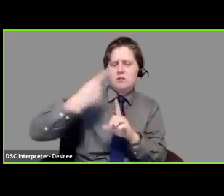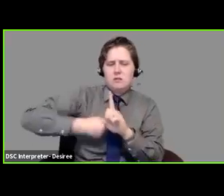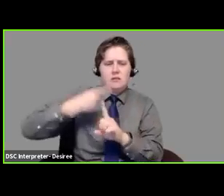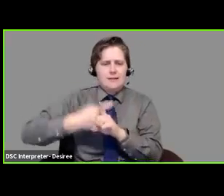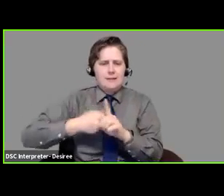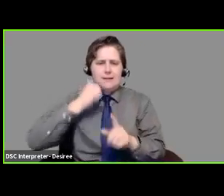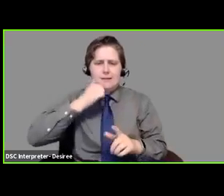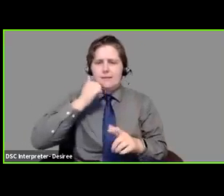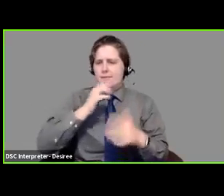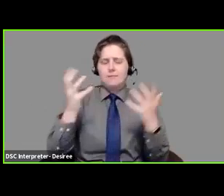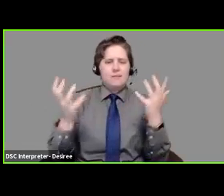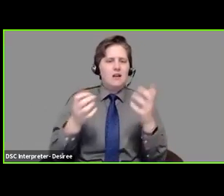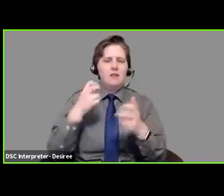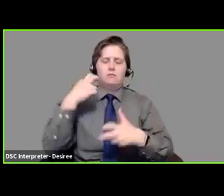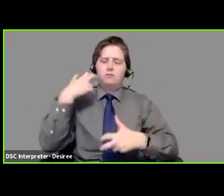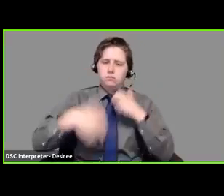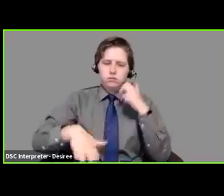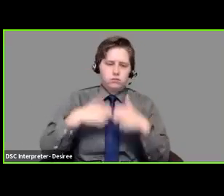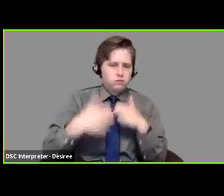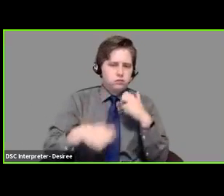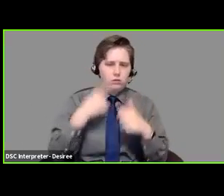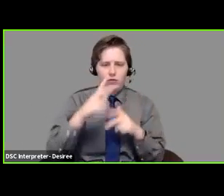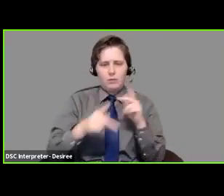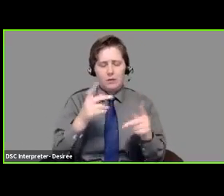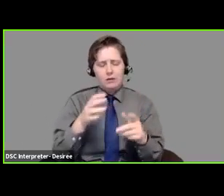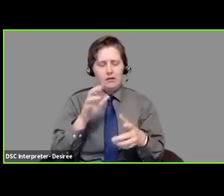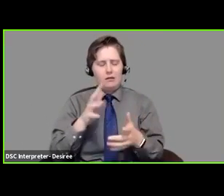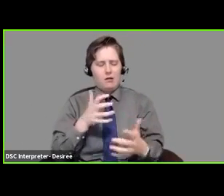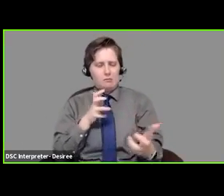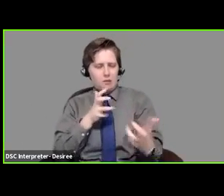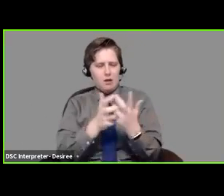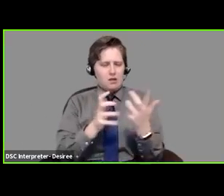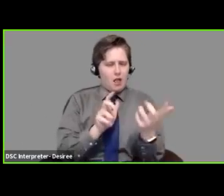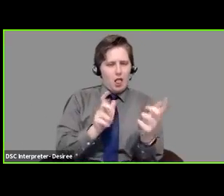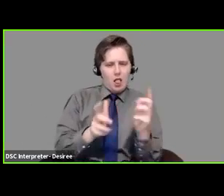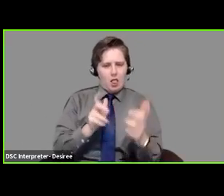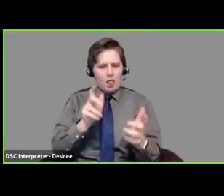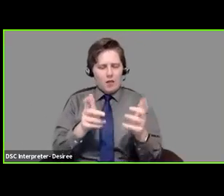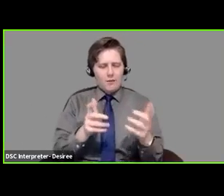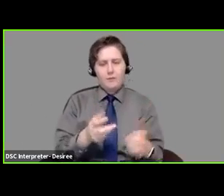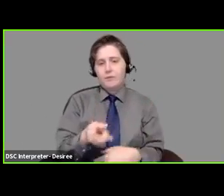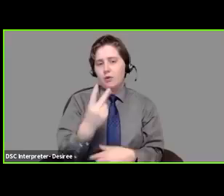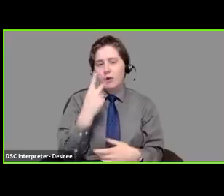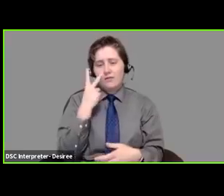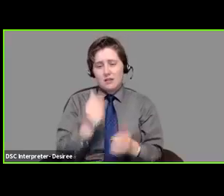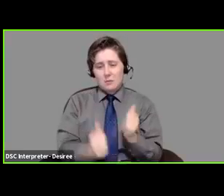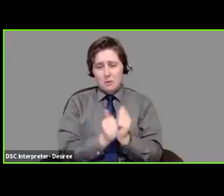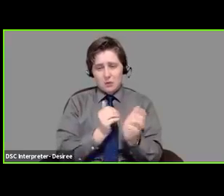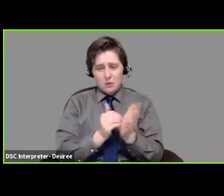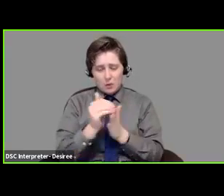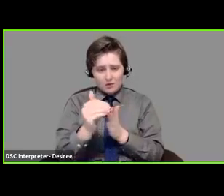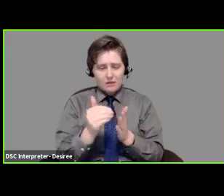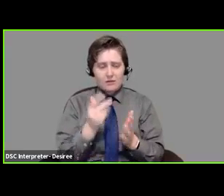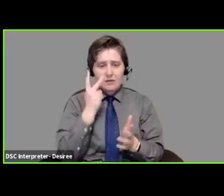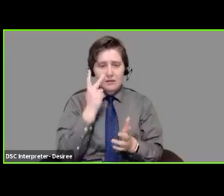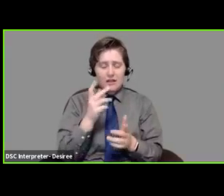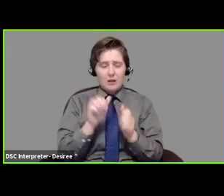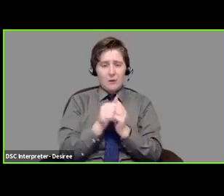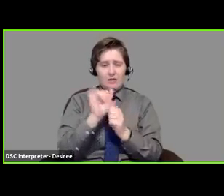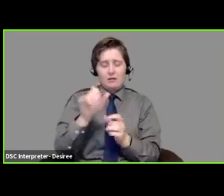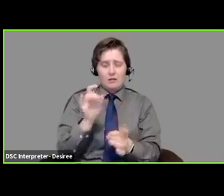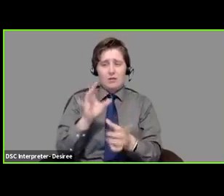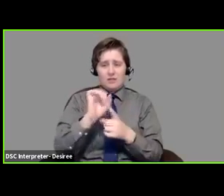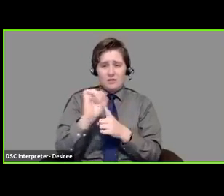of difficulty for people. Two of the things that I see the most when you're dealing with a traumatic situation we're